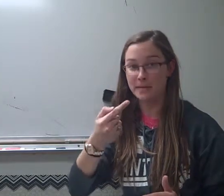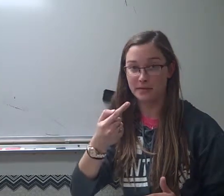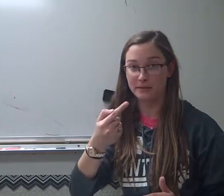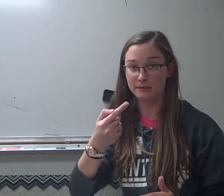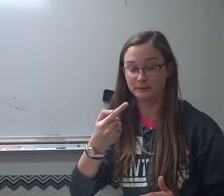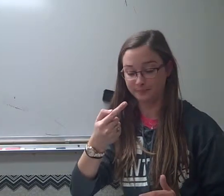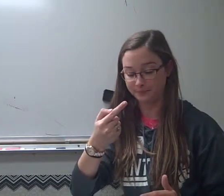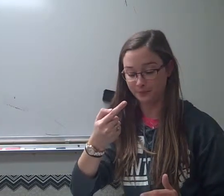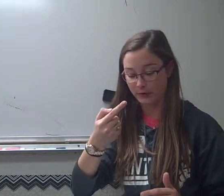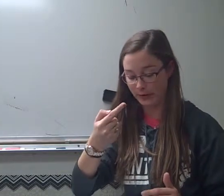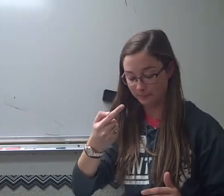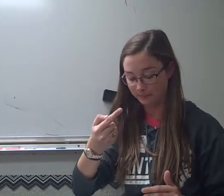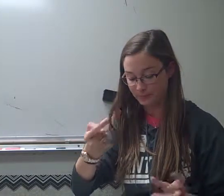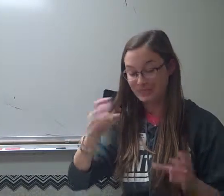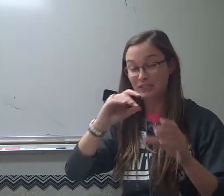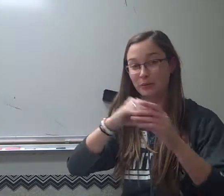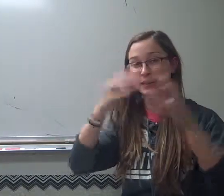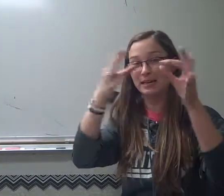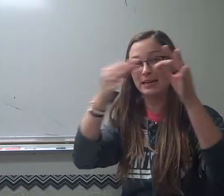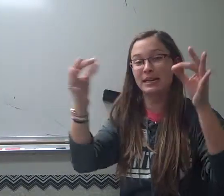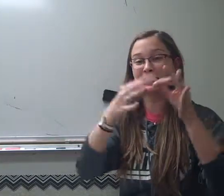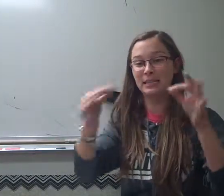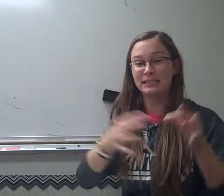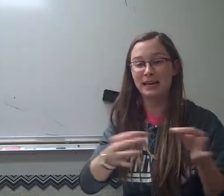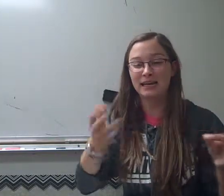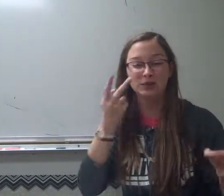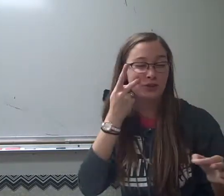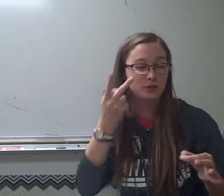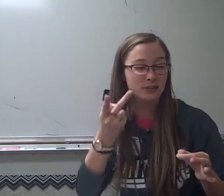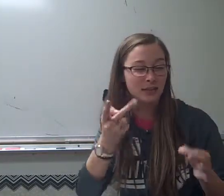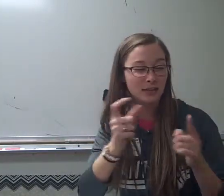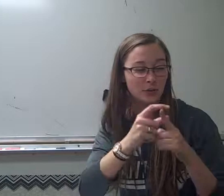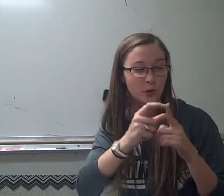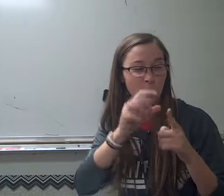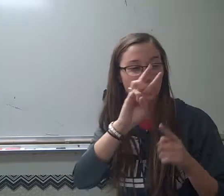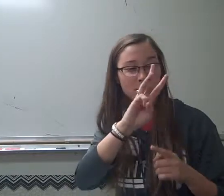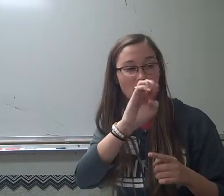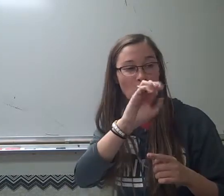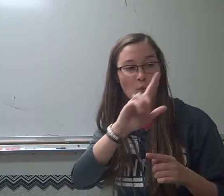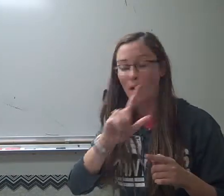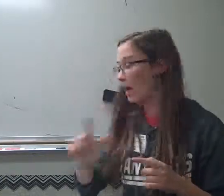well-being. Okay? So in a sentence, you see the word